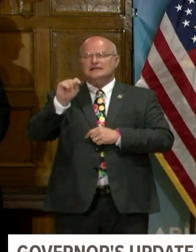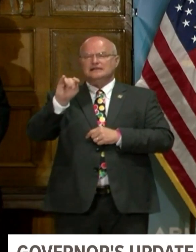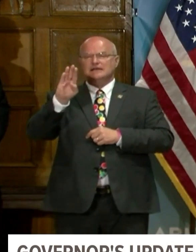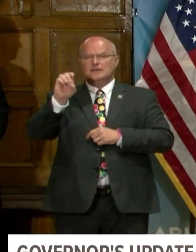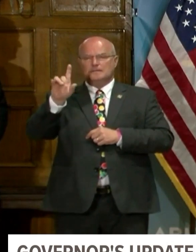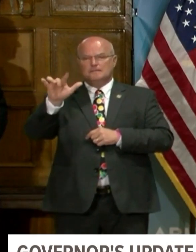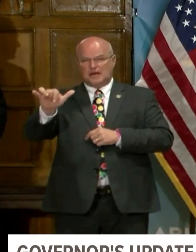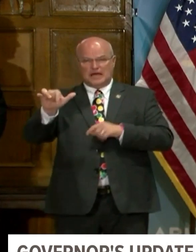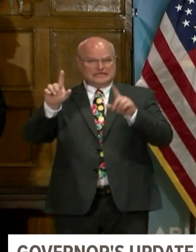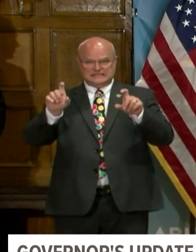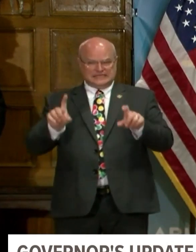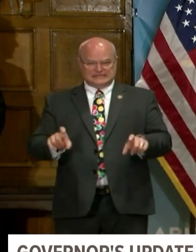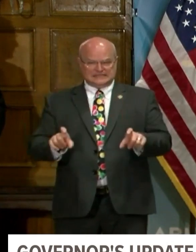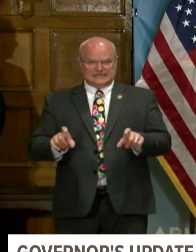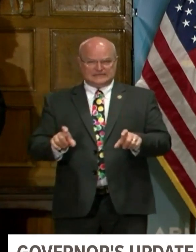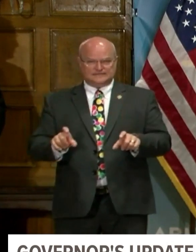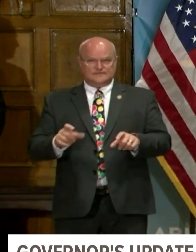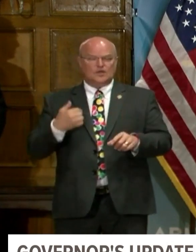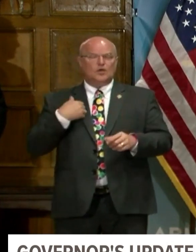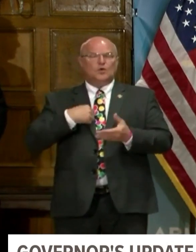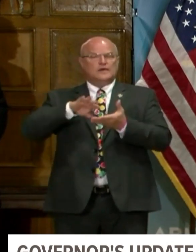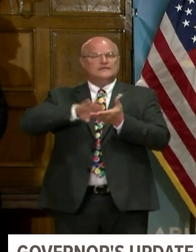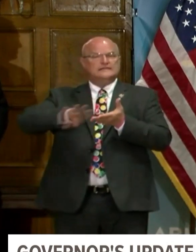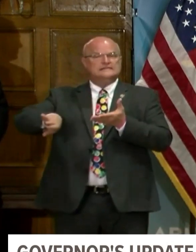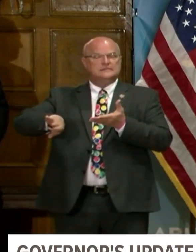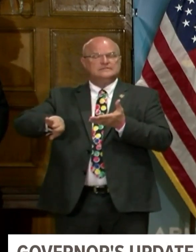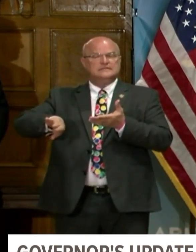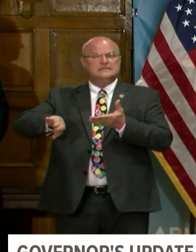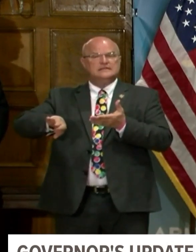testing. We've exempted